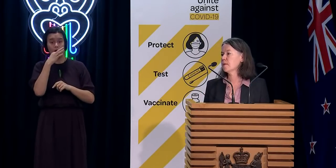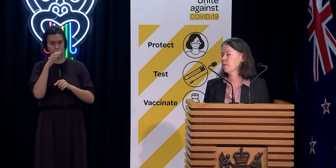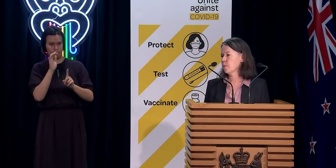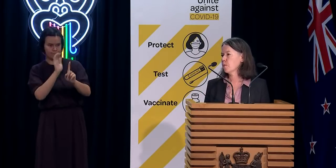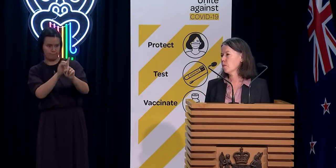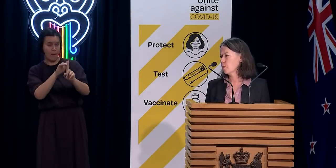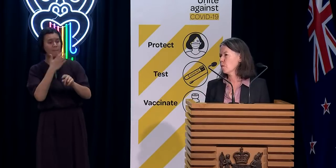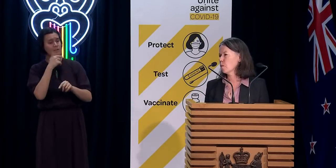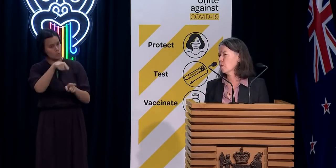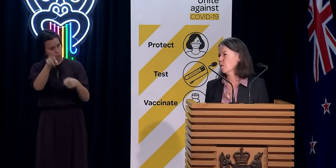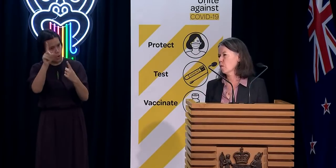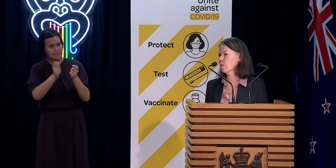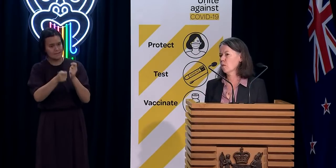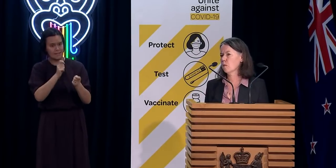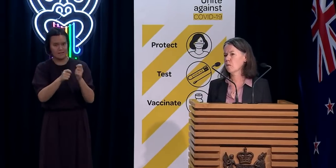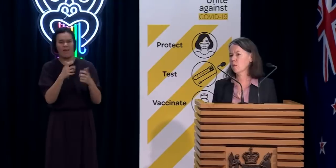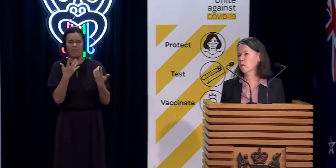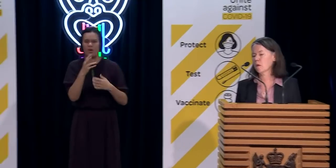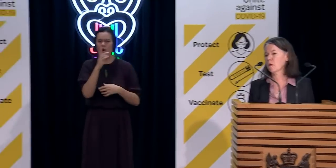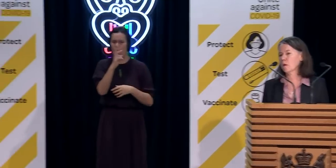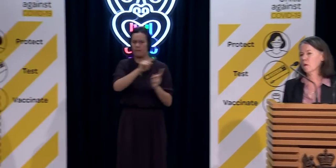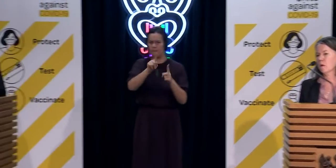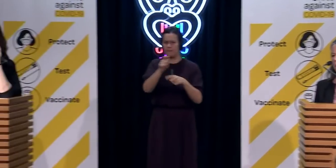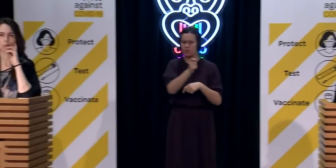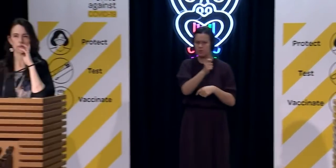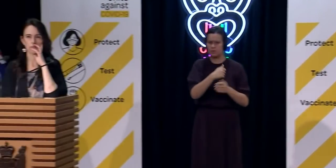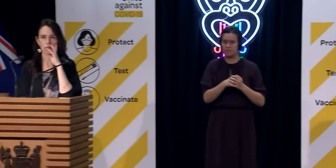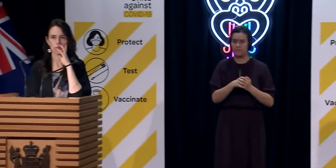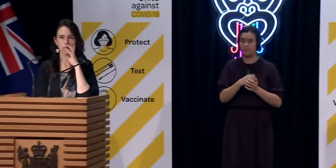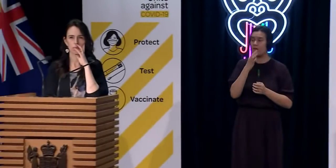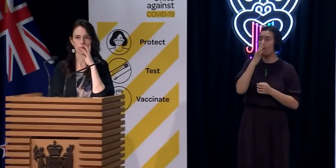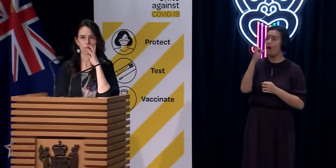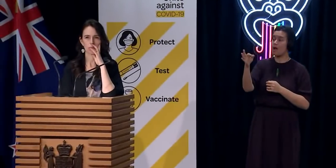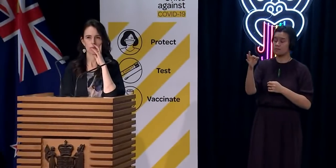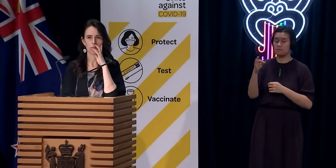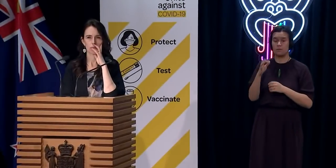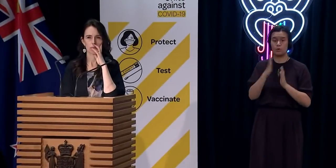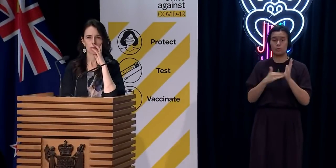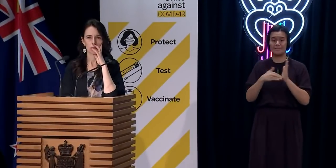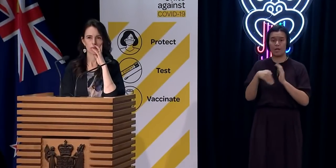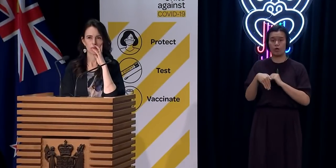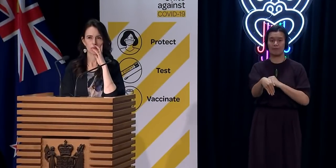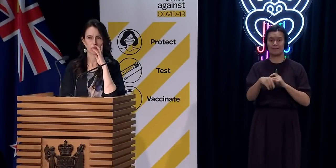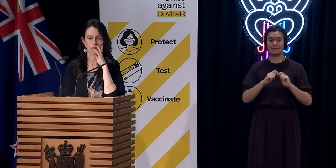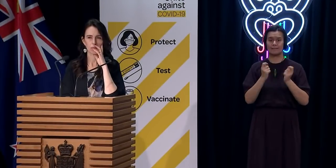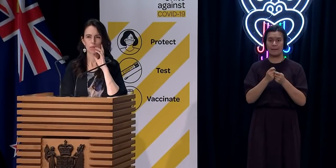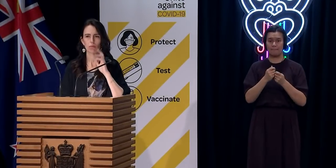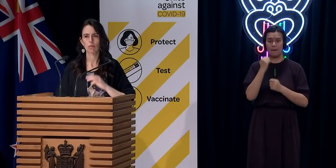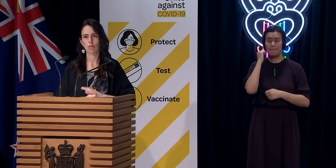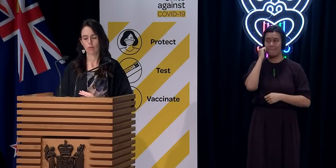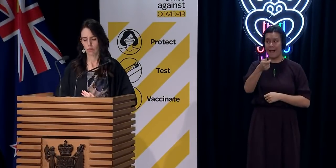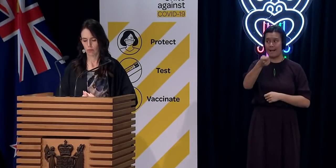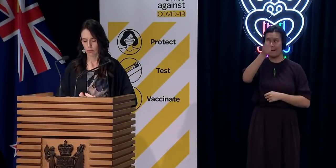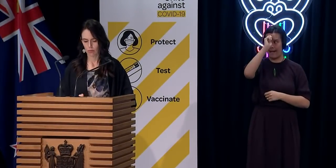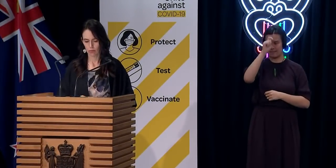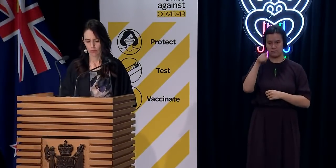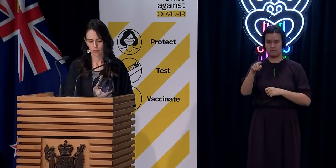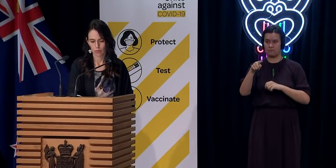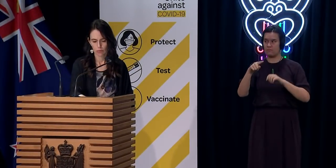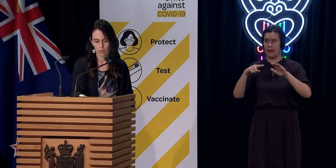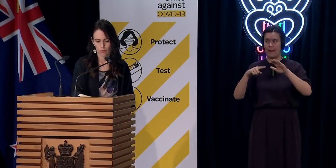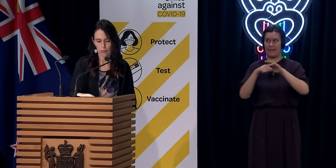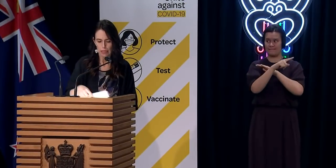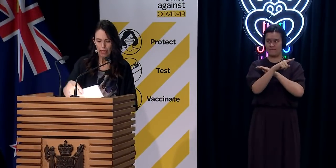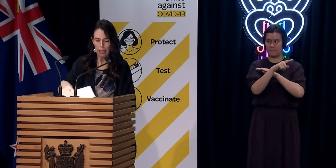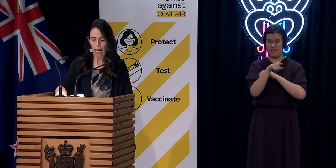the next few days. On the black hips now that they've left and flown out what kind of threat was made against them and where did it